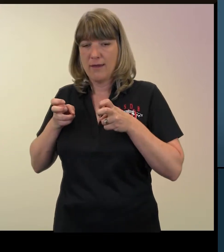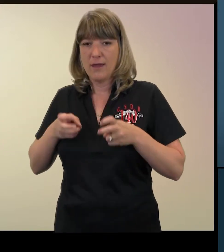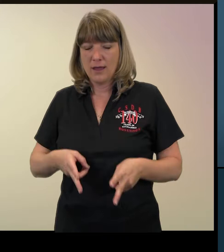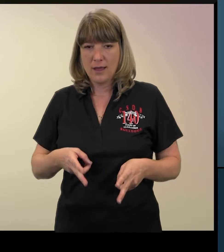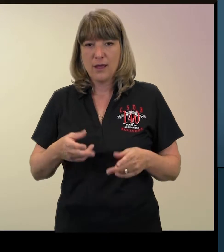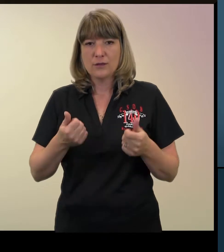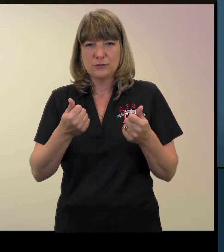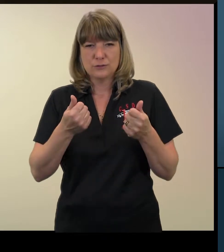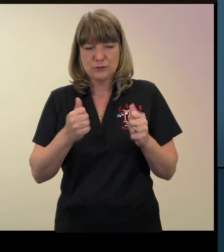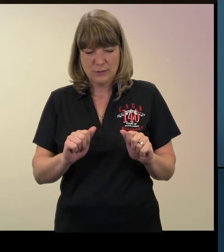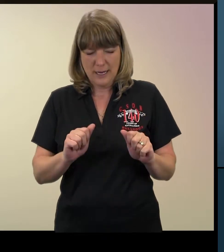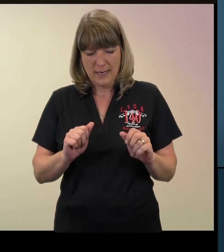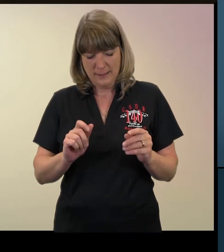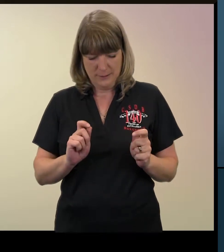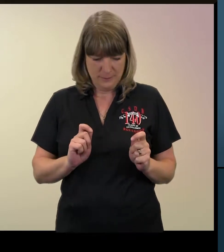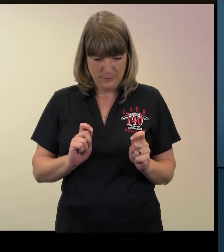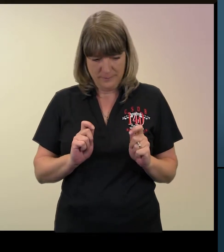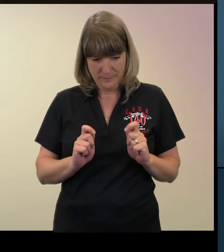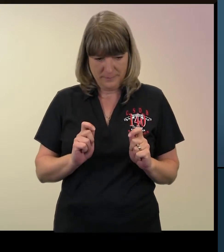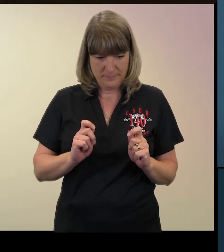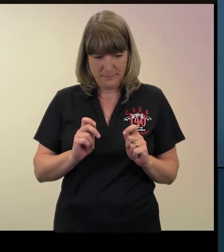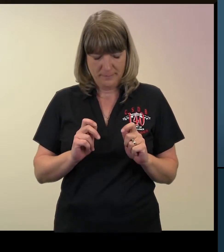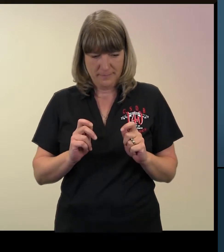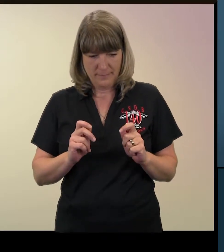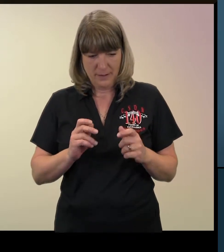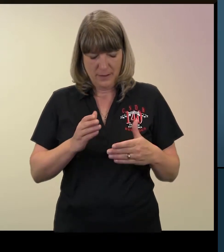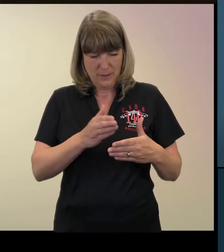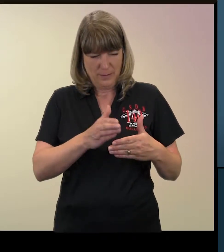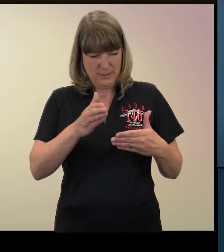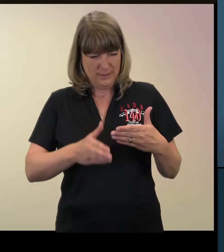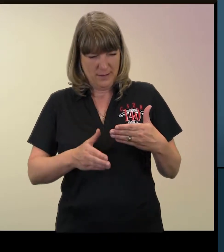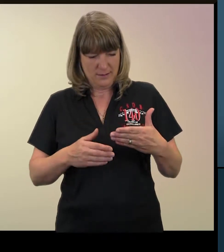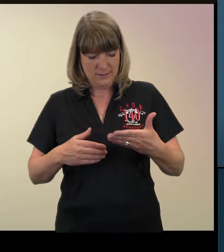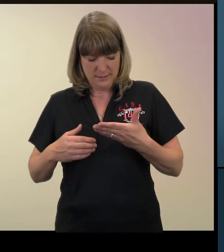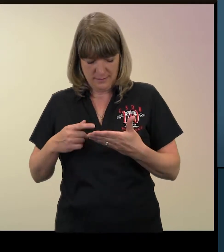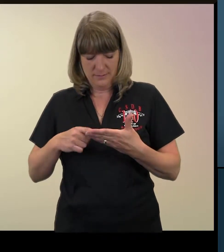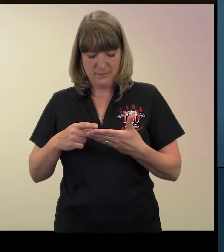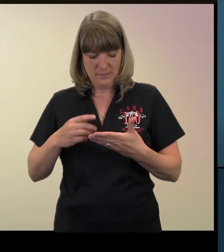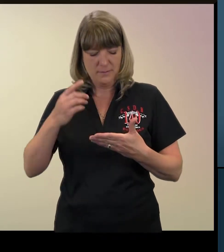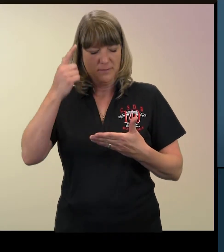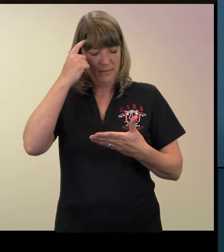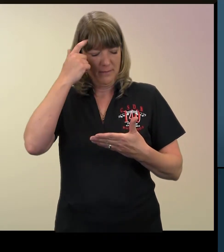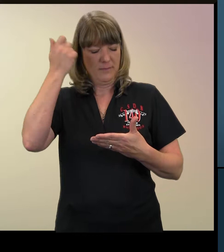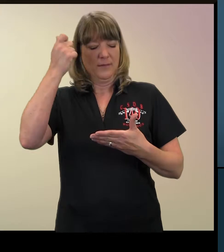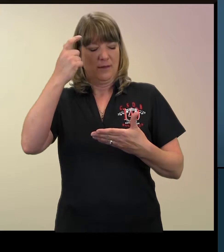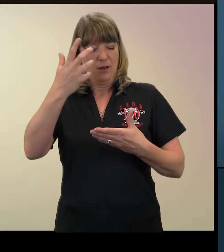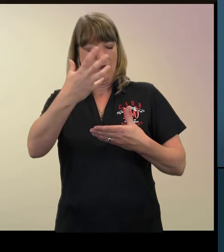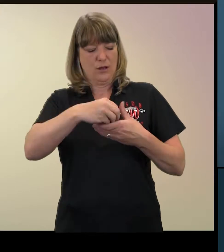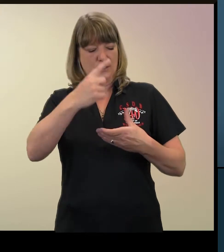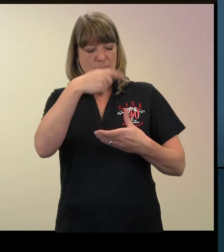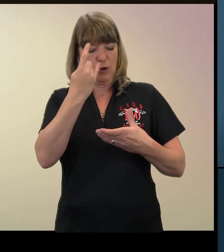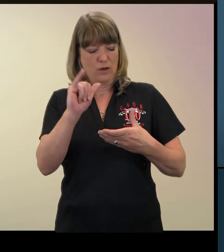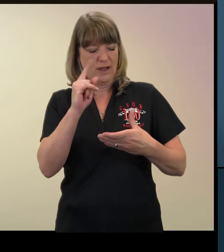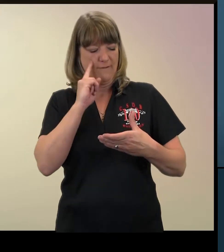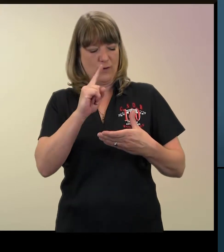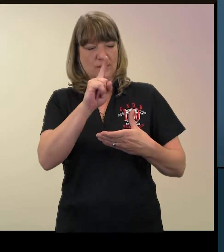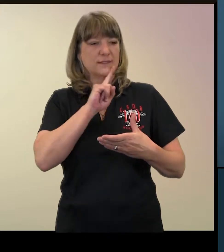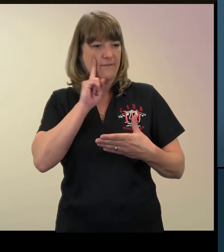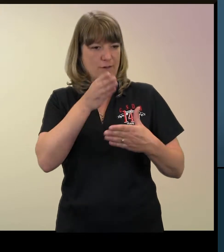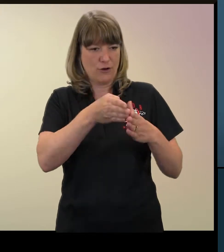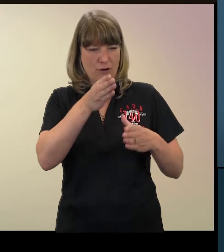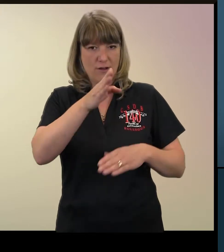try to interpret the results based on an understanding of what autism can look like among children who are deaf and hard of